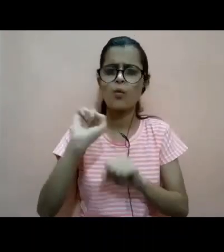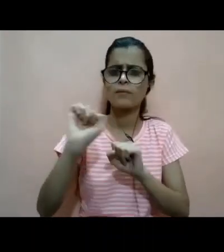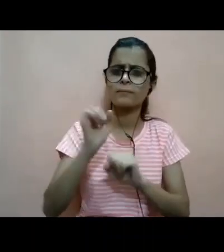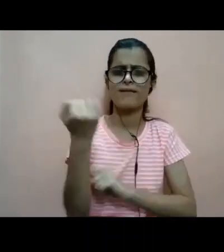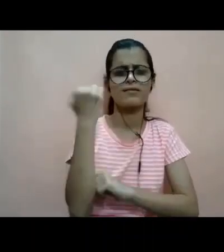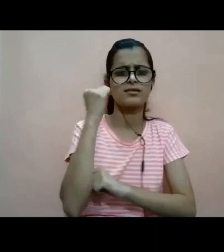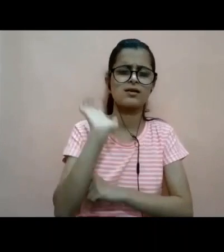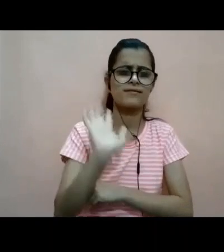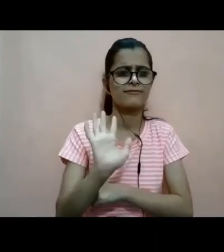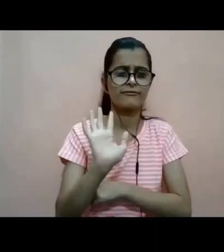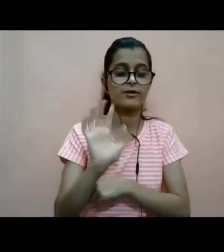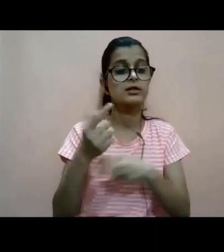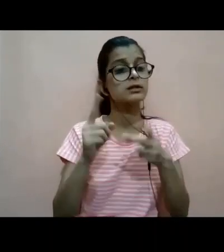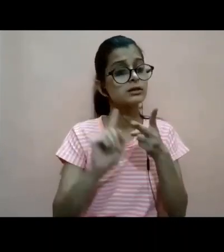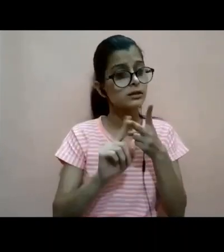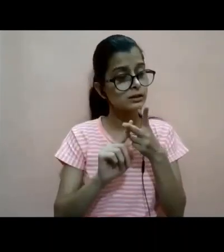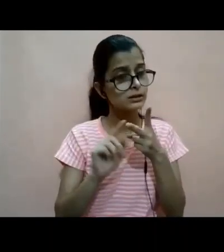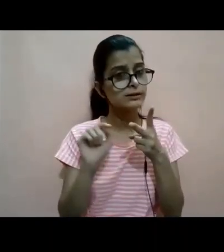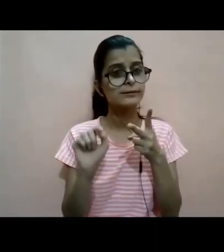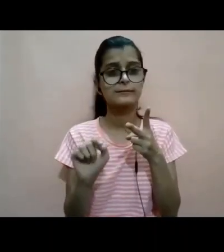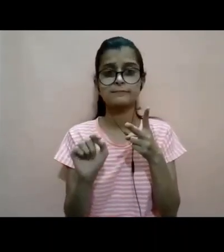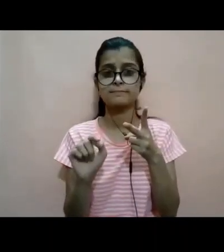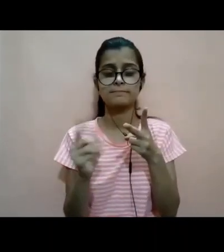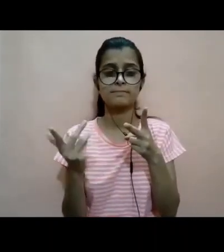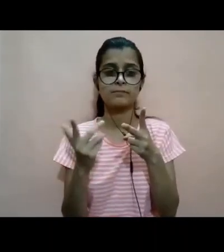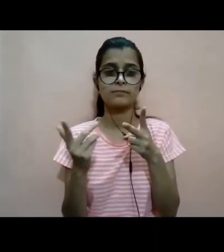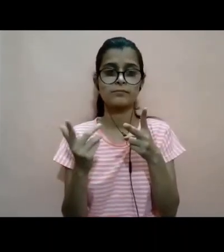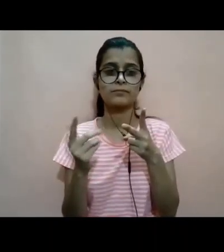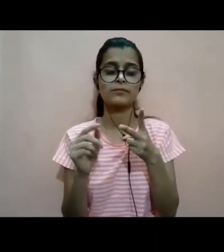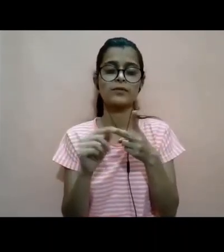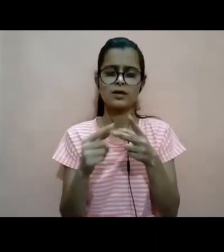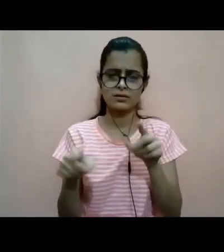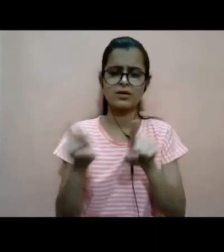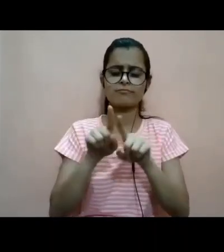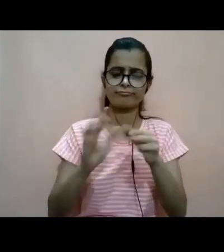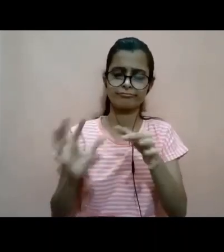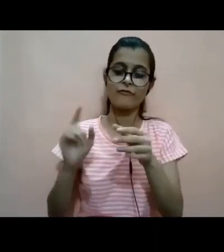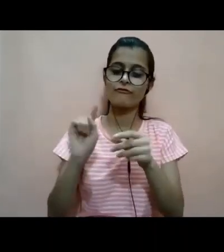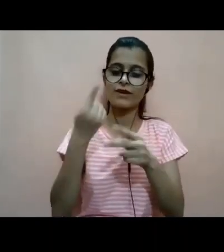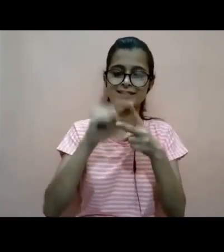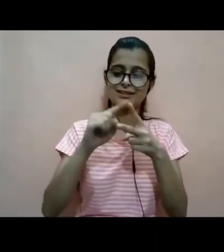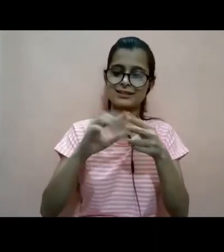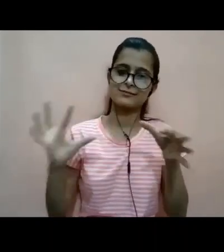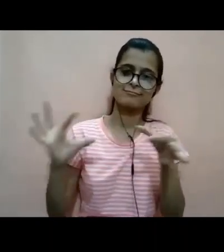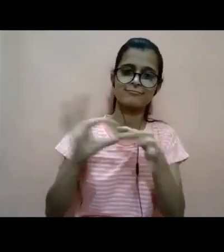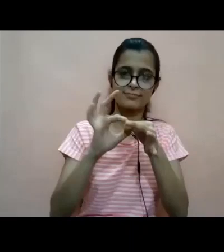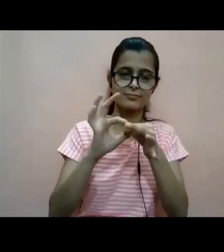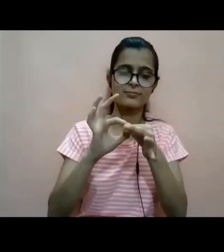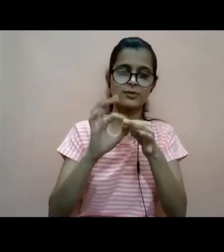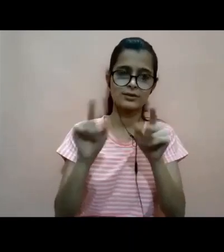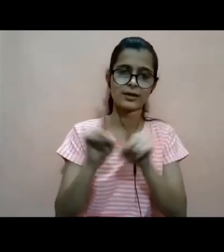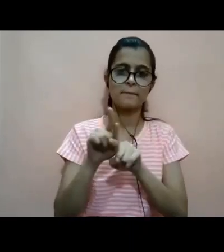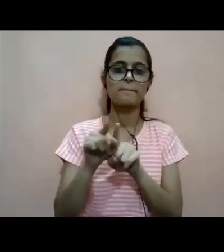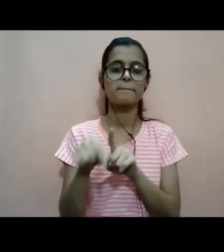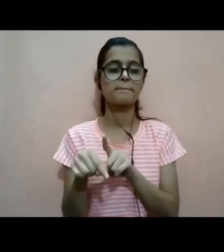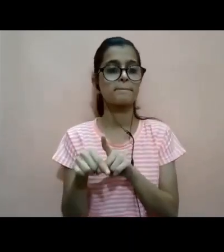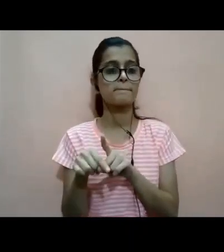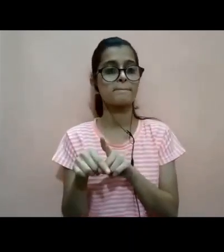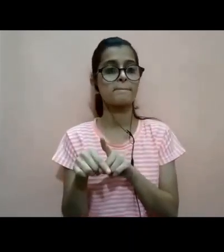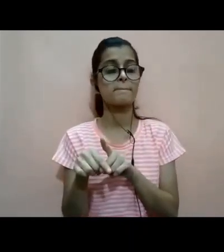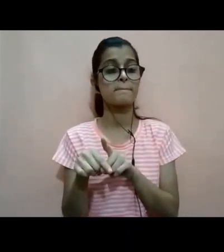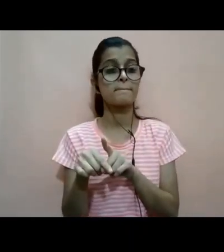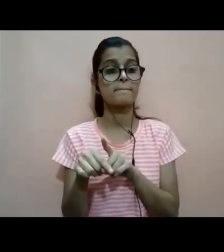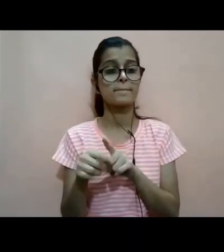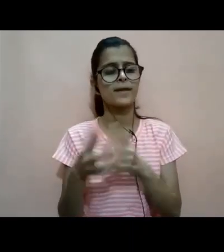The second point, I think, which is kind of addressing your first point, is that to desire what